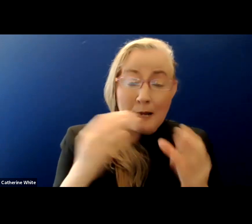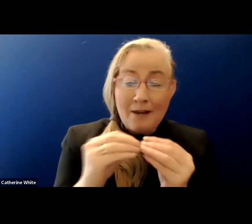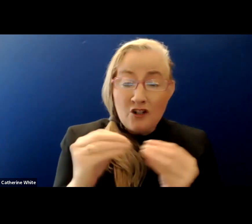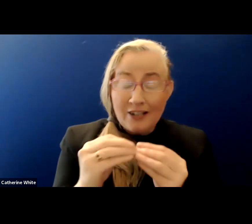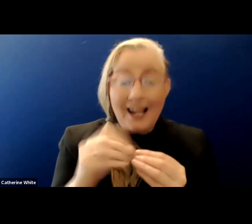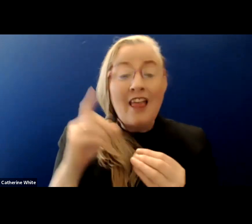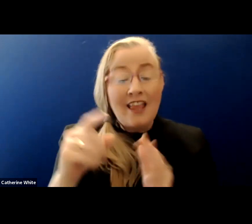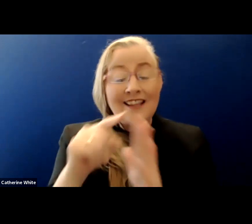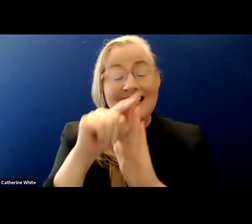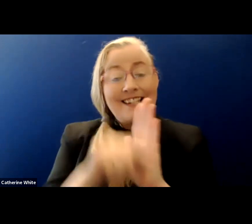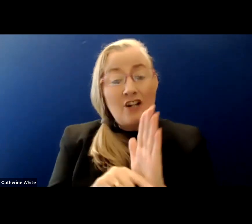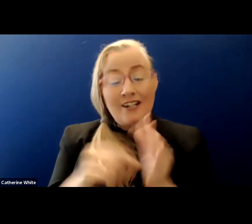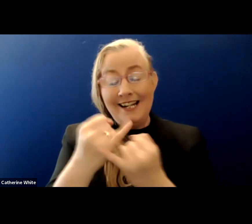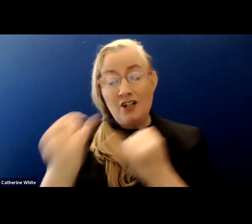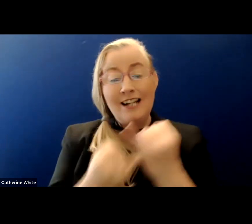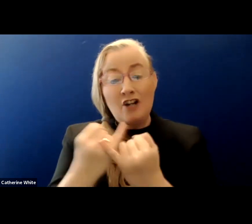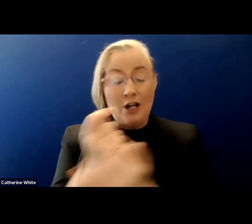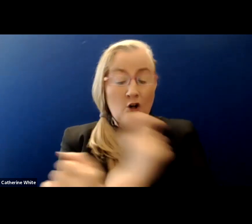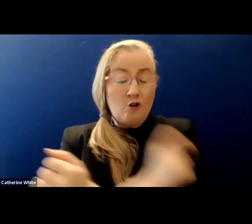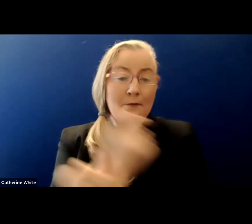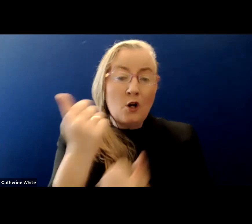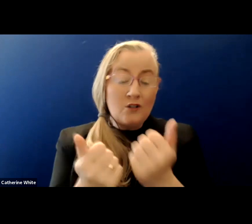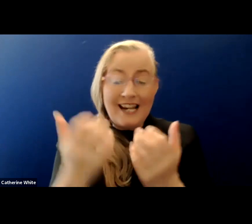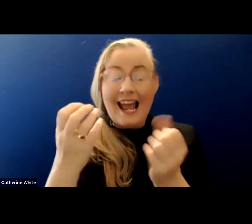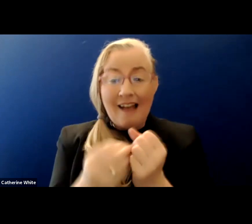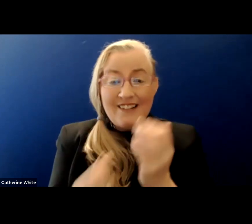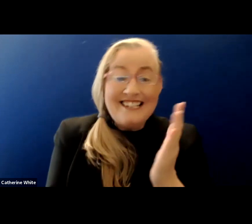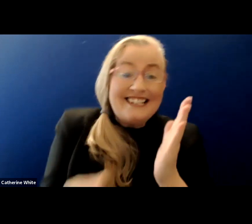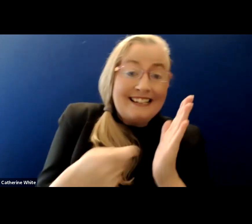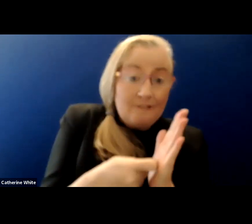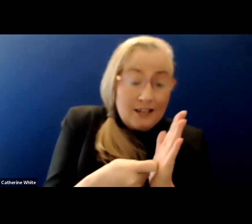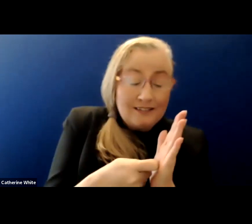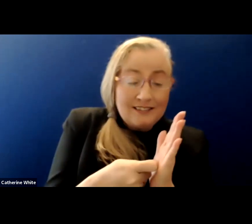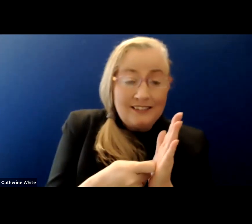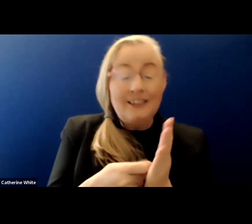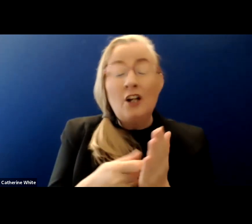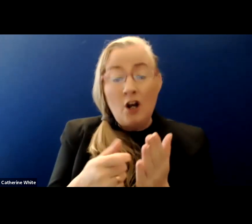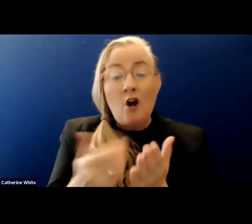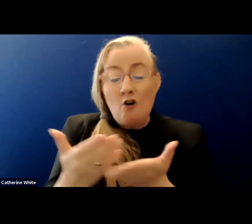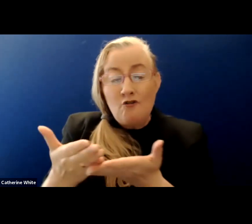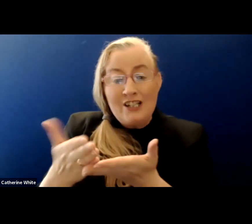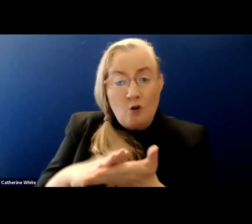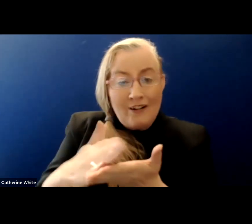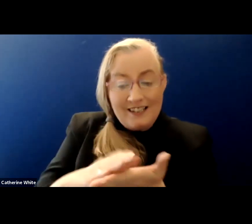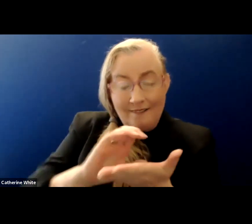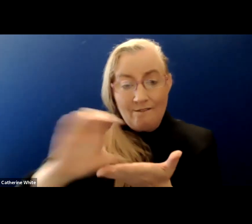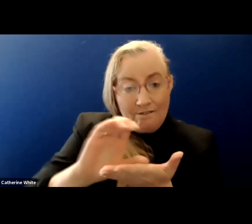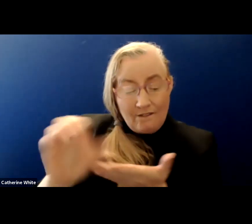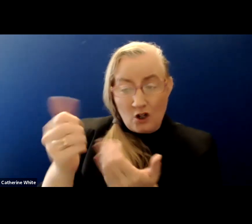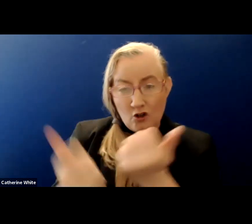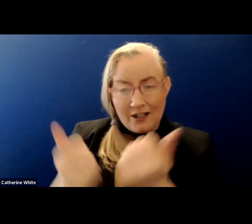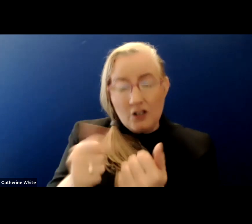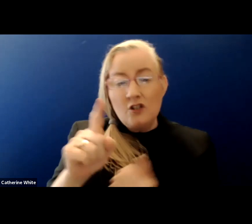Statute of the International Criminal Court contains significant restorative justice provisions. So it's the